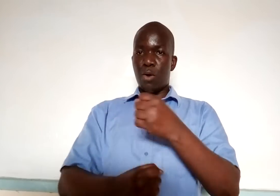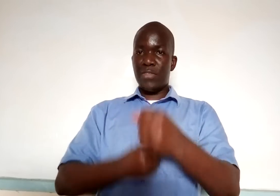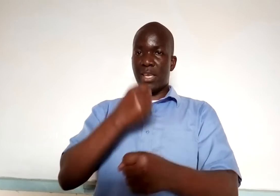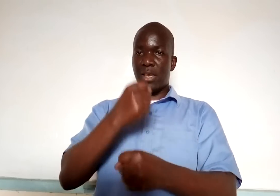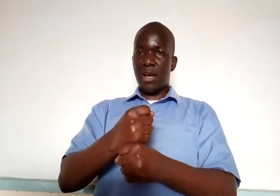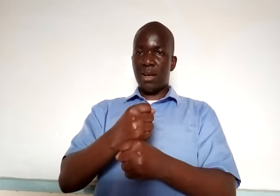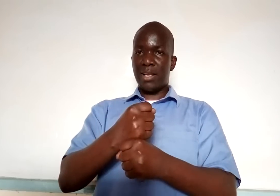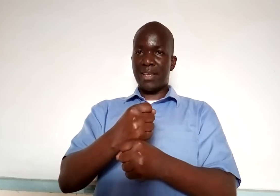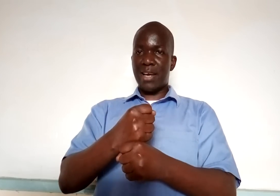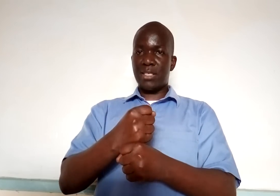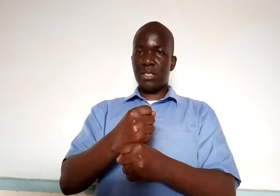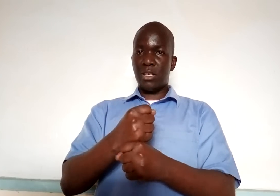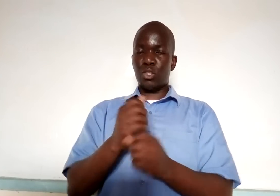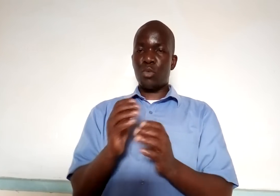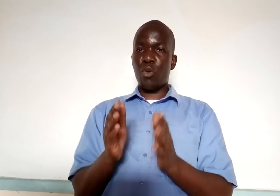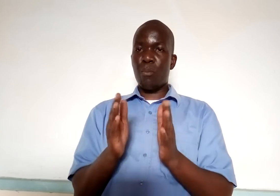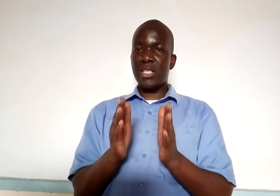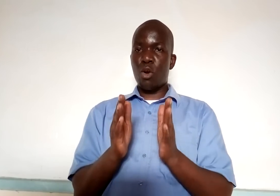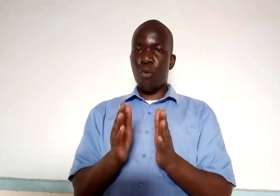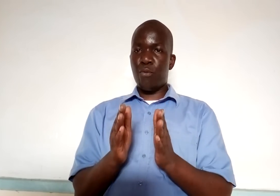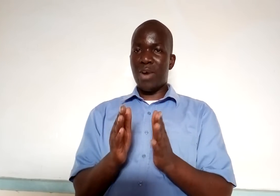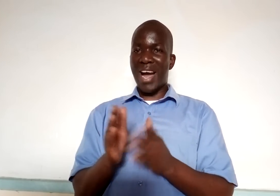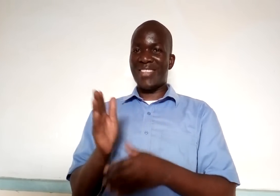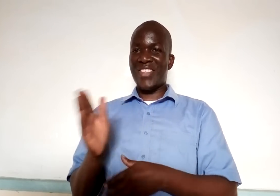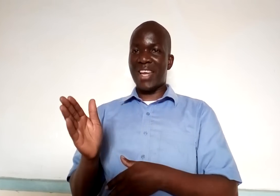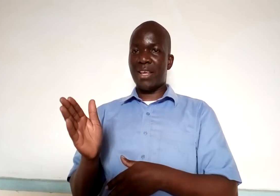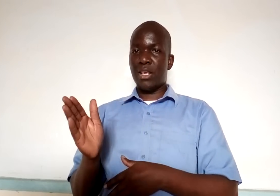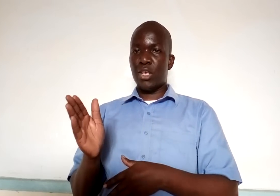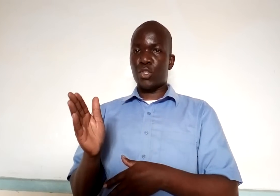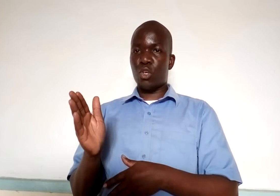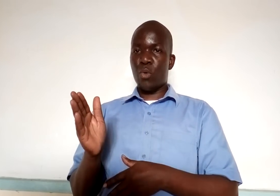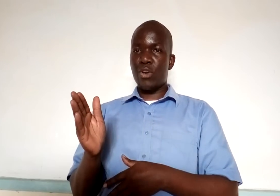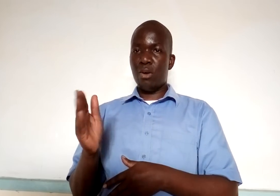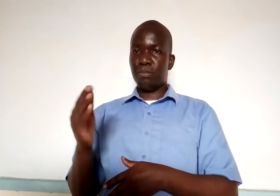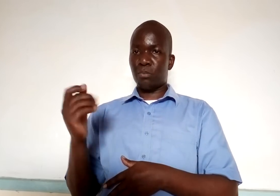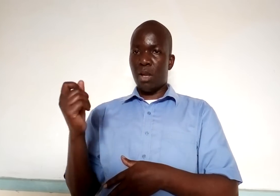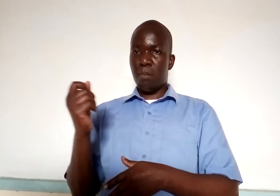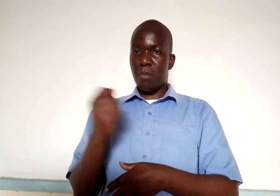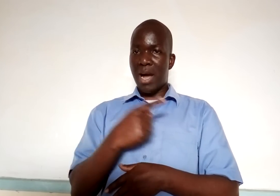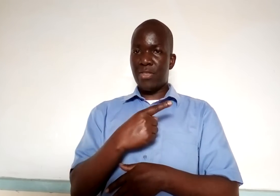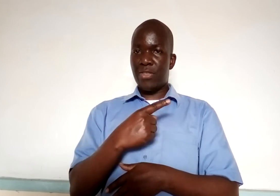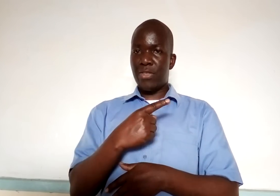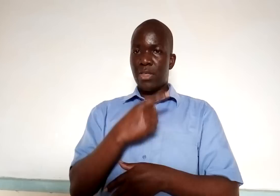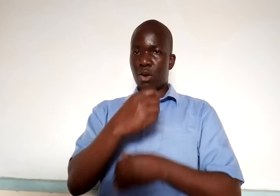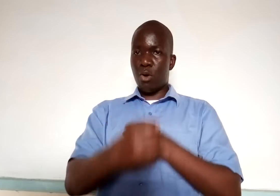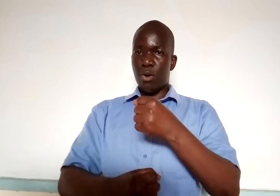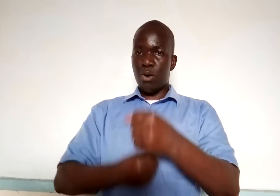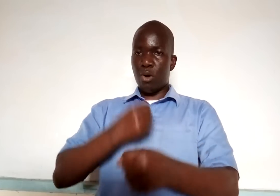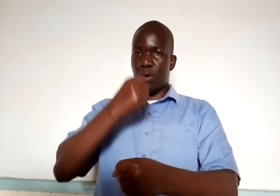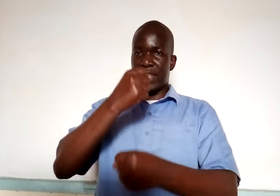the year, like that, so that we omit off and the. So we go month of the